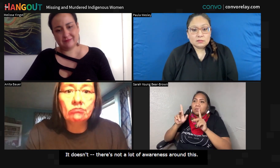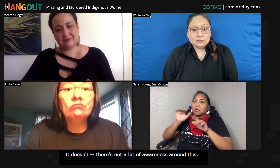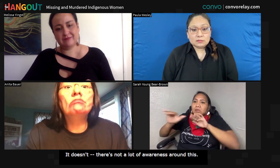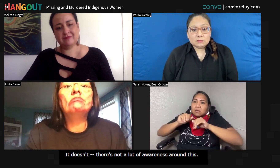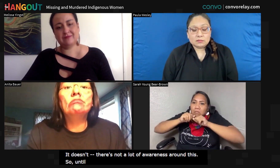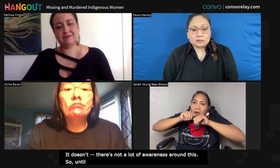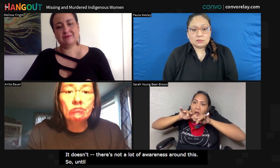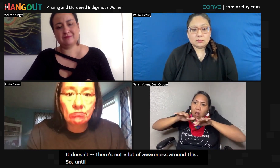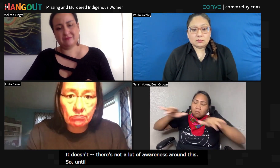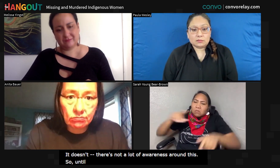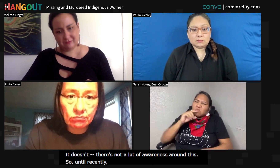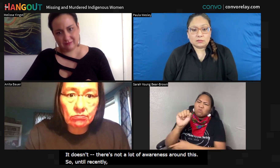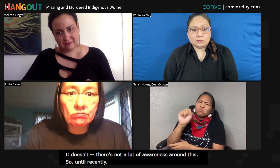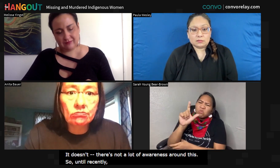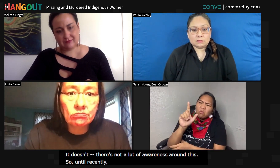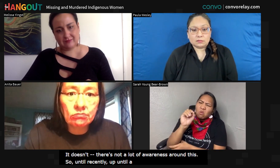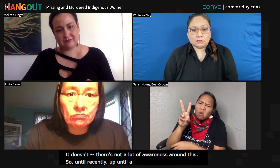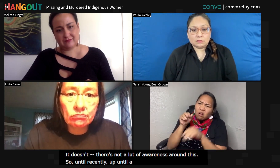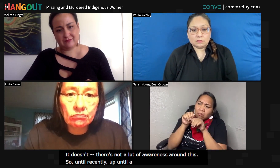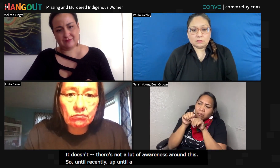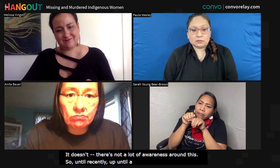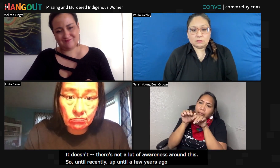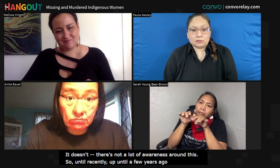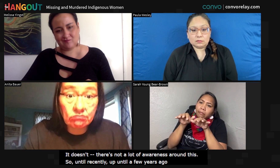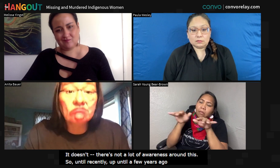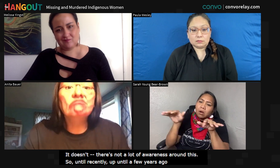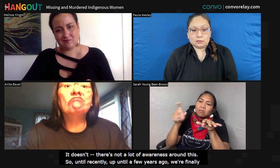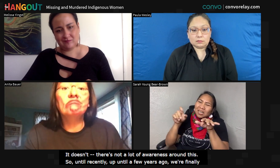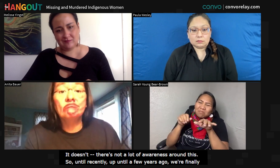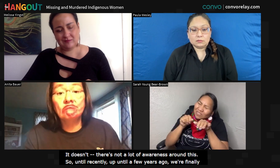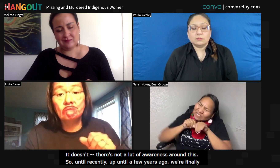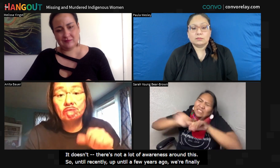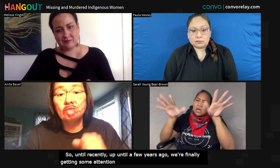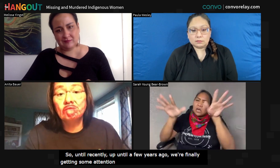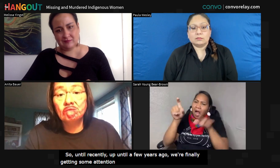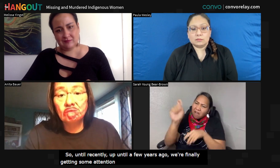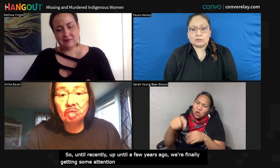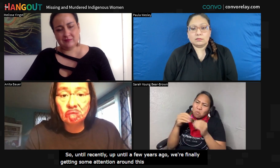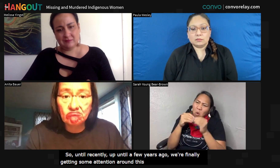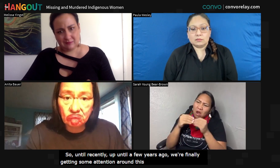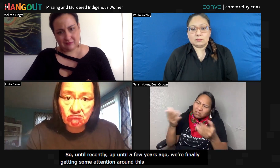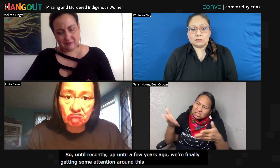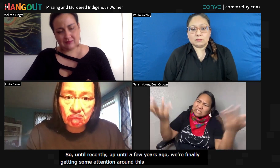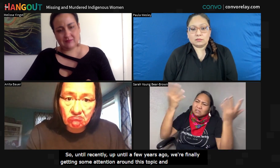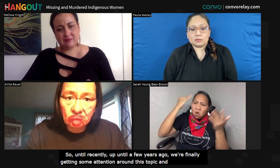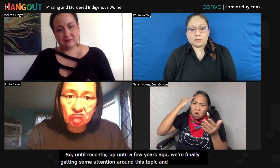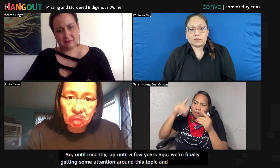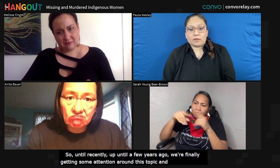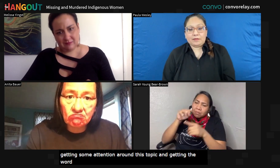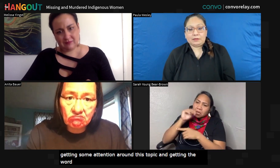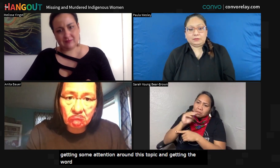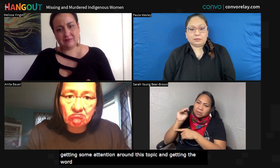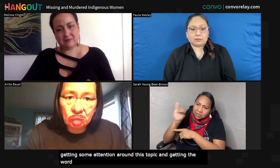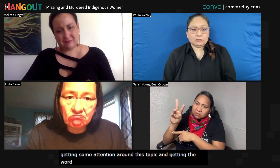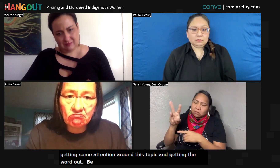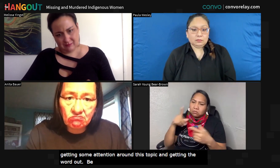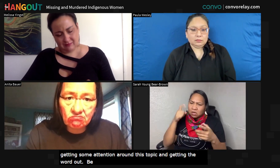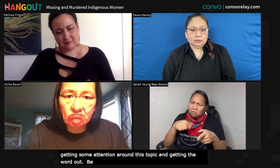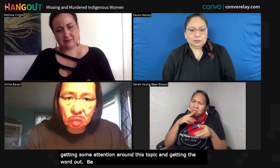getting some attention around this topic and we're getting the word out, be it slow, we need it to speed up a little bit more. And so we're trying to create